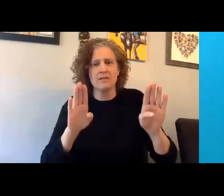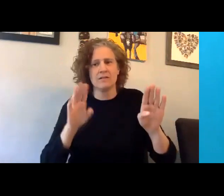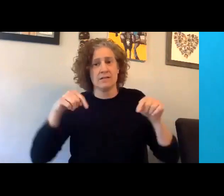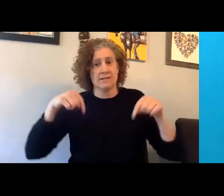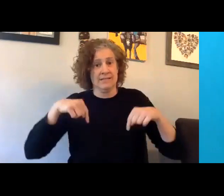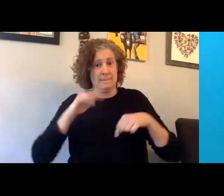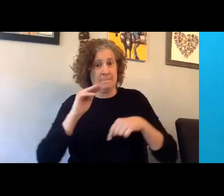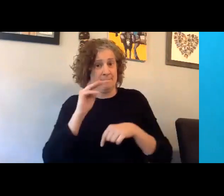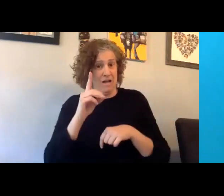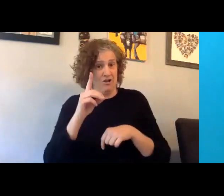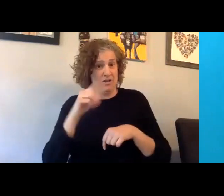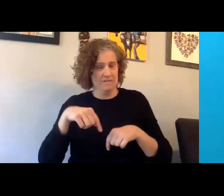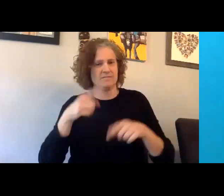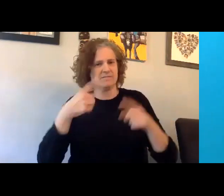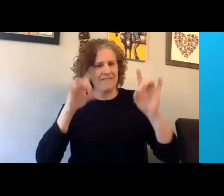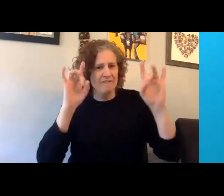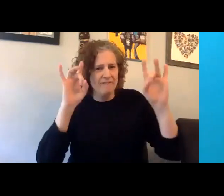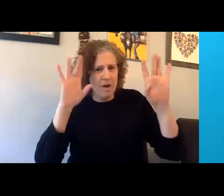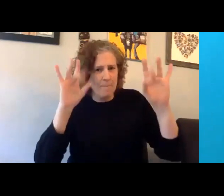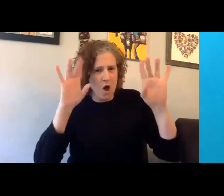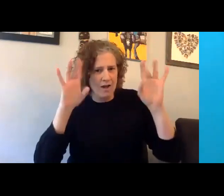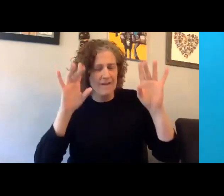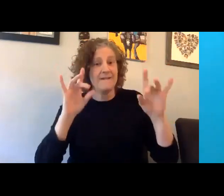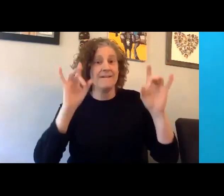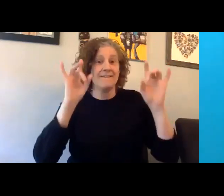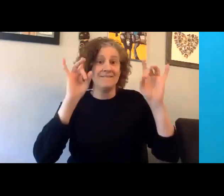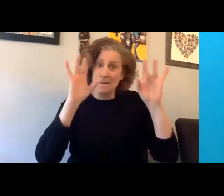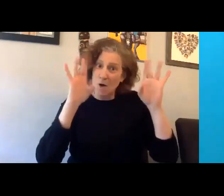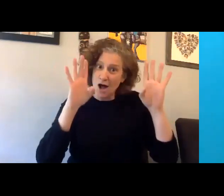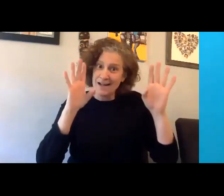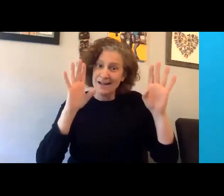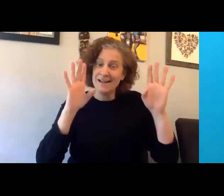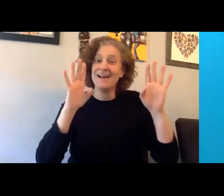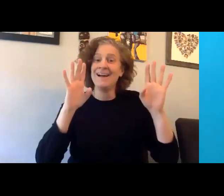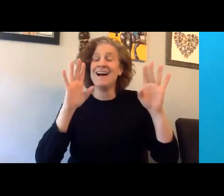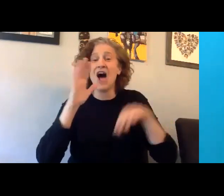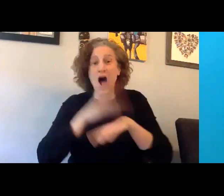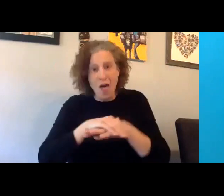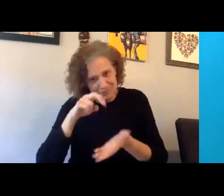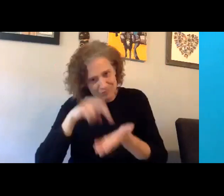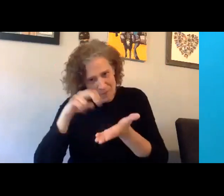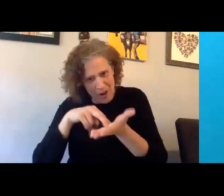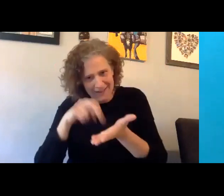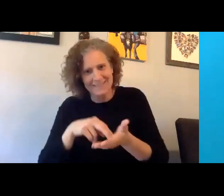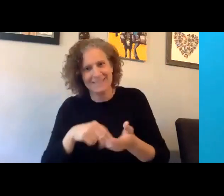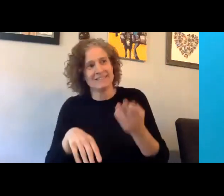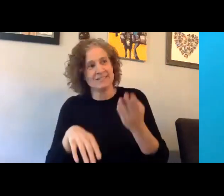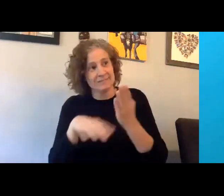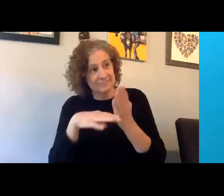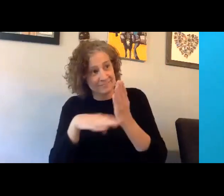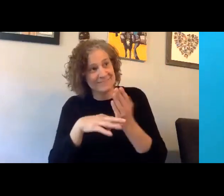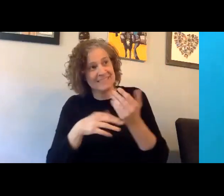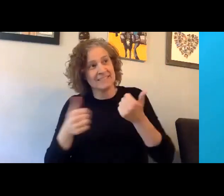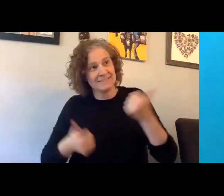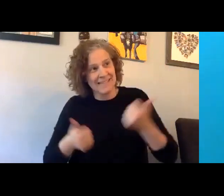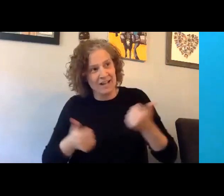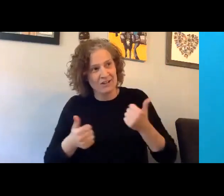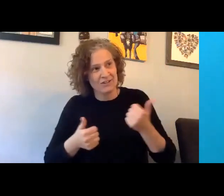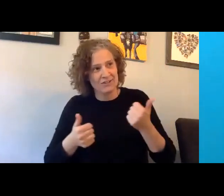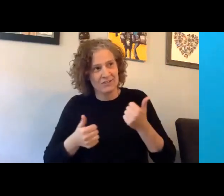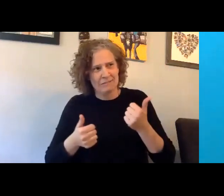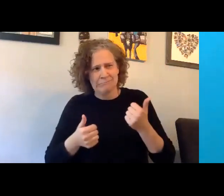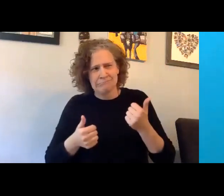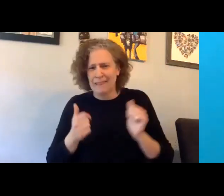this or like this. In Maryland, people generally sign it like this, with like the flick of a middle finger, volleyball. On the